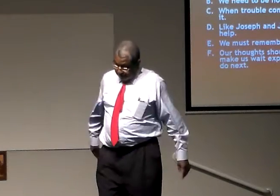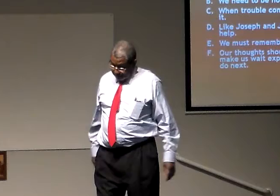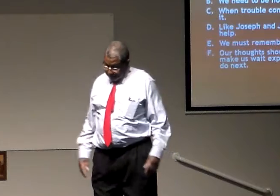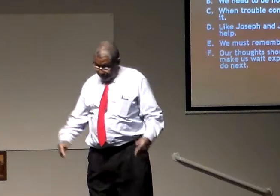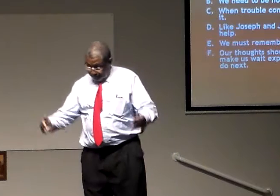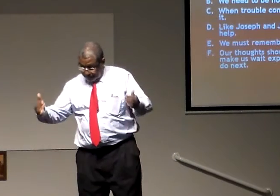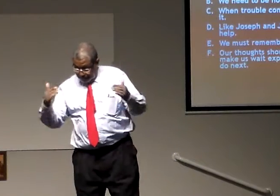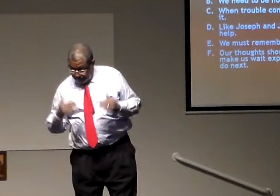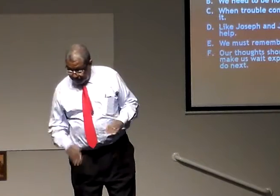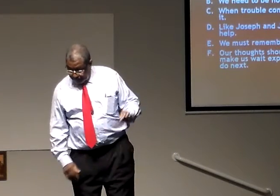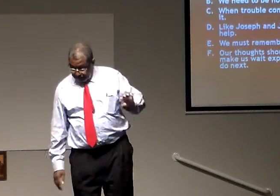improve.